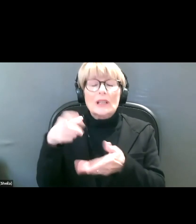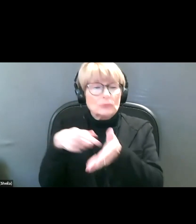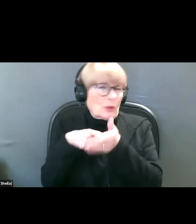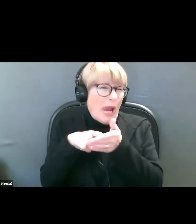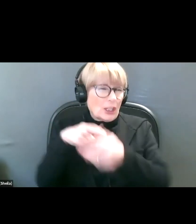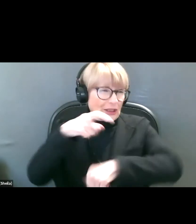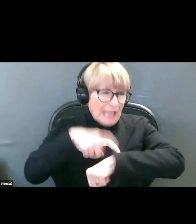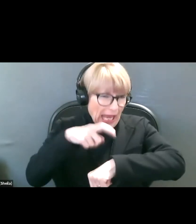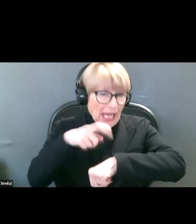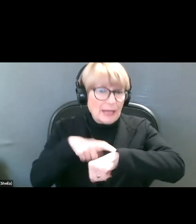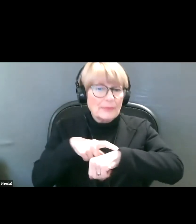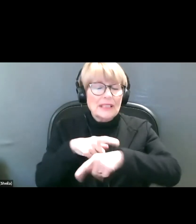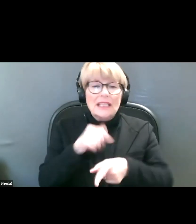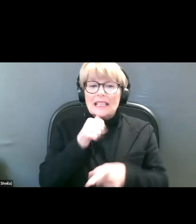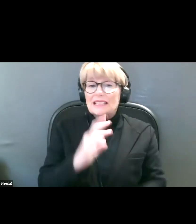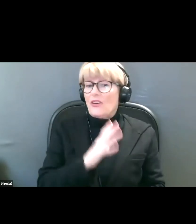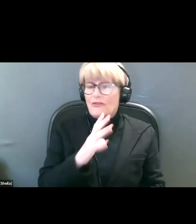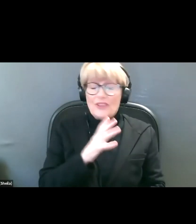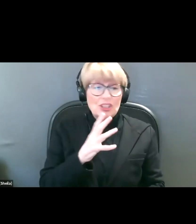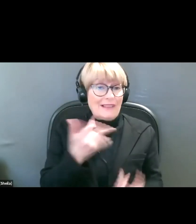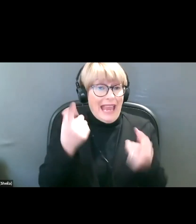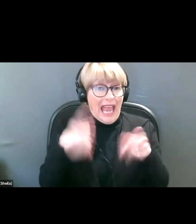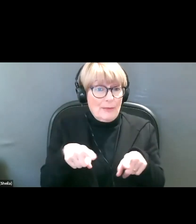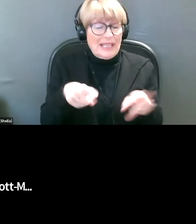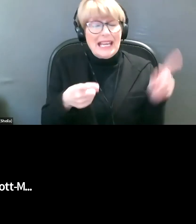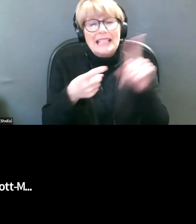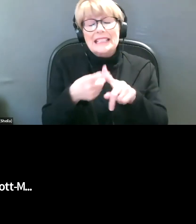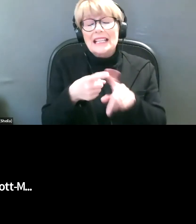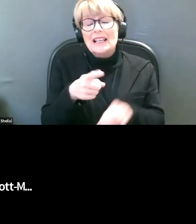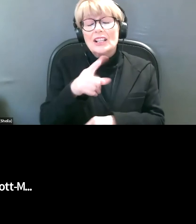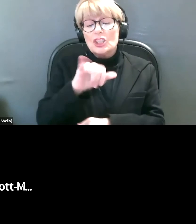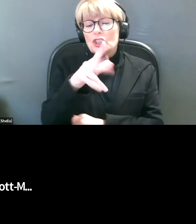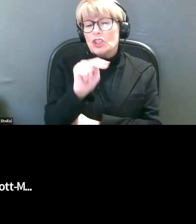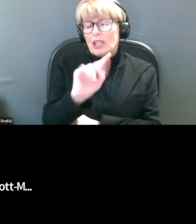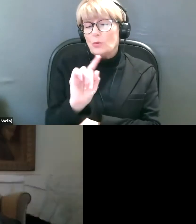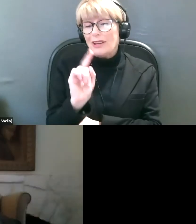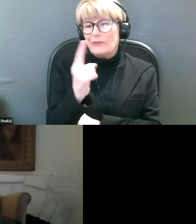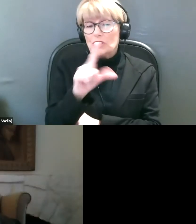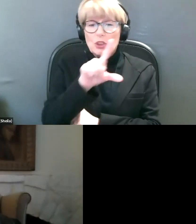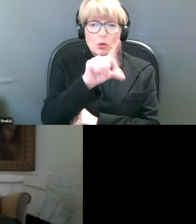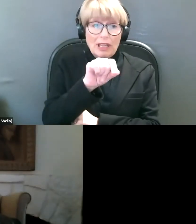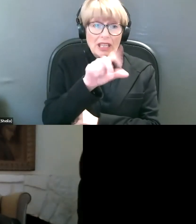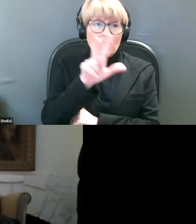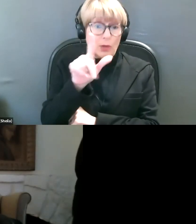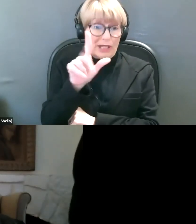doesn't officially happen to January 1st, 2023. In the meantime, we will